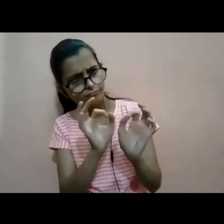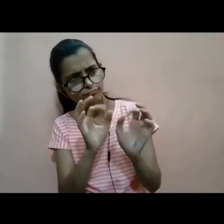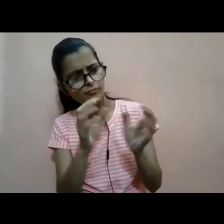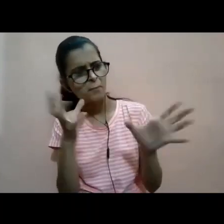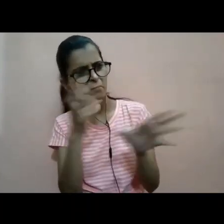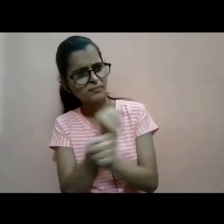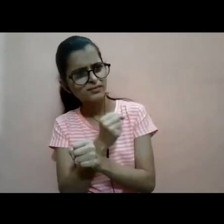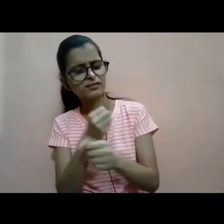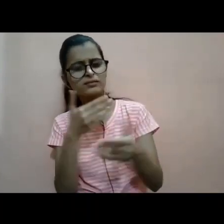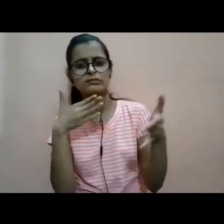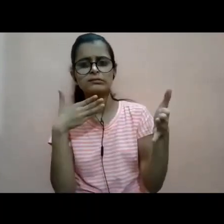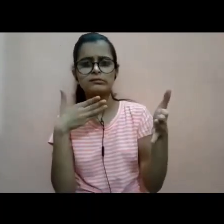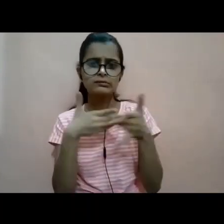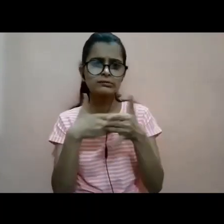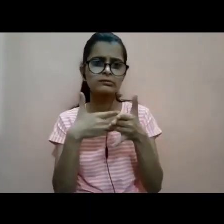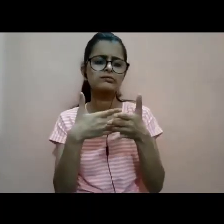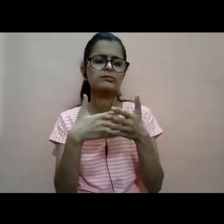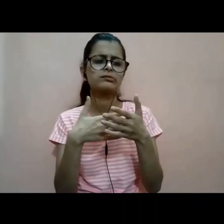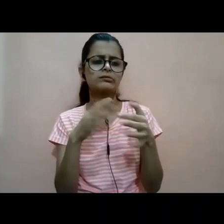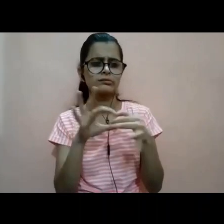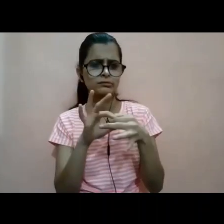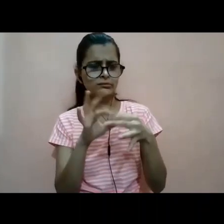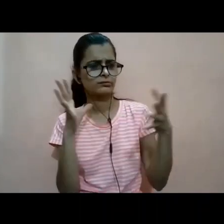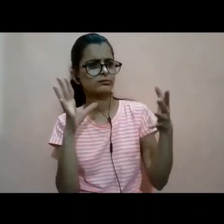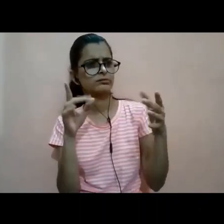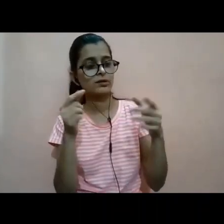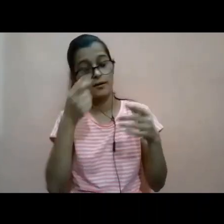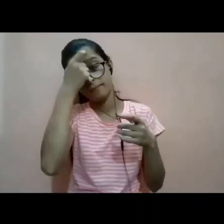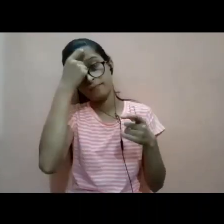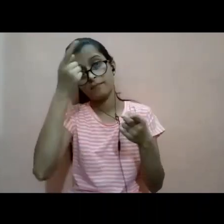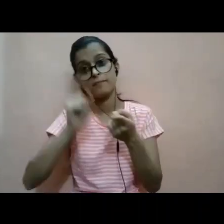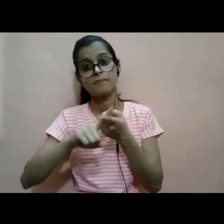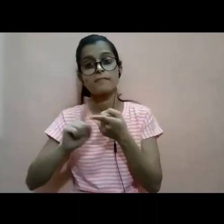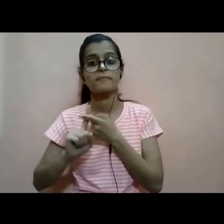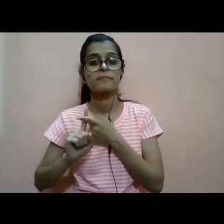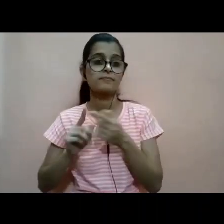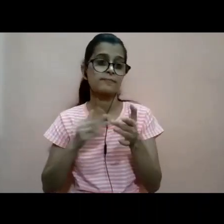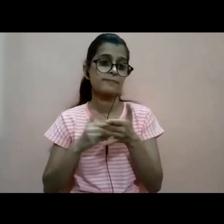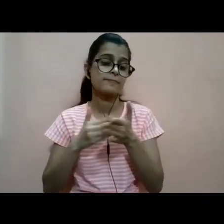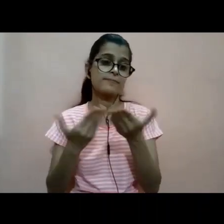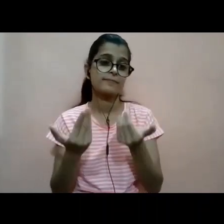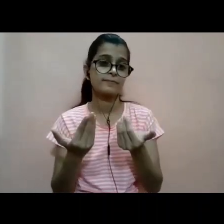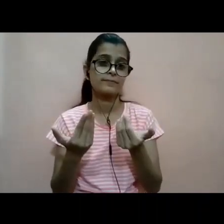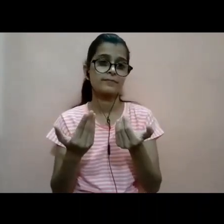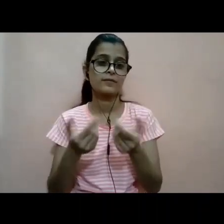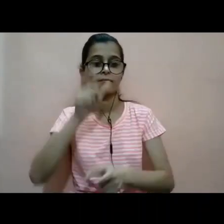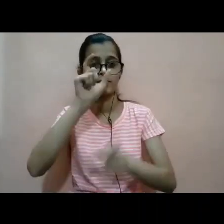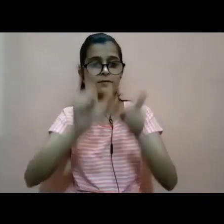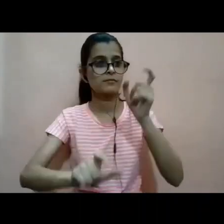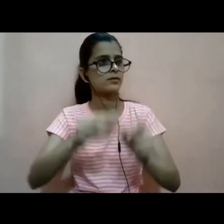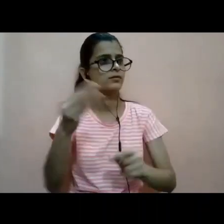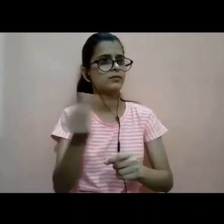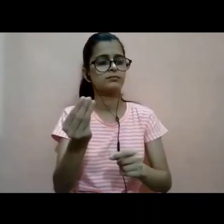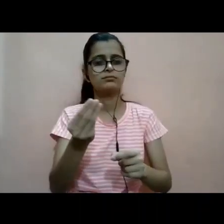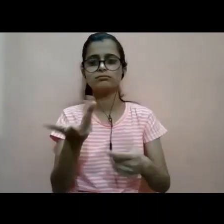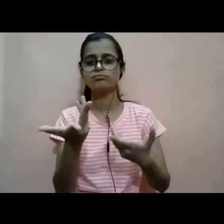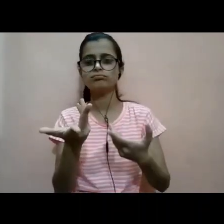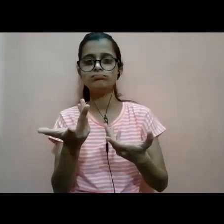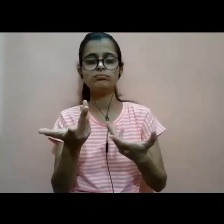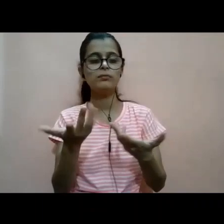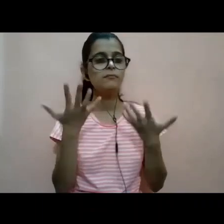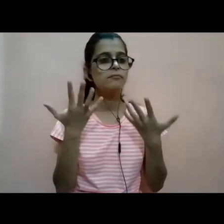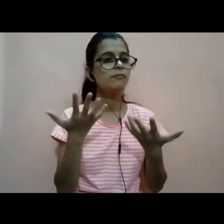entity is hugely problematic, particularly when those people occupy positions of privilege.